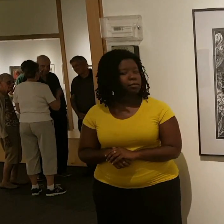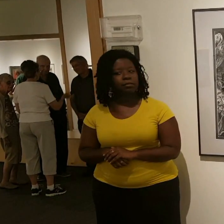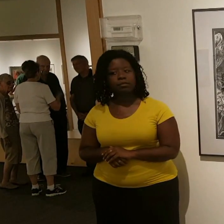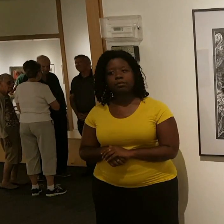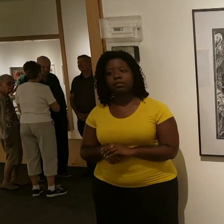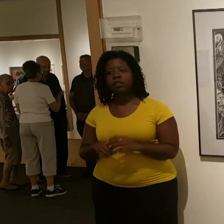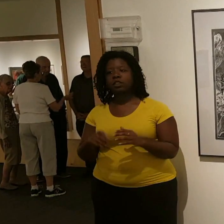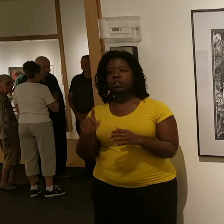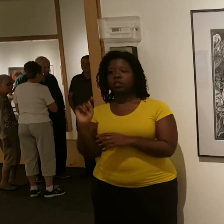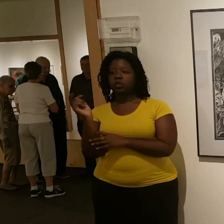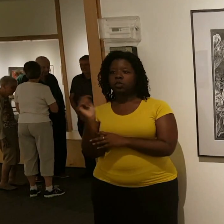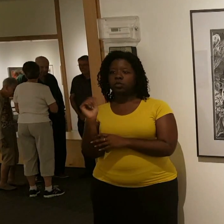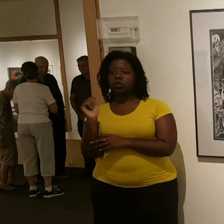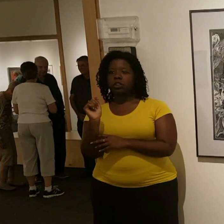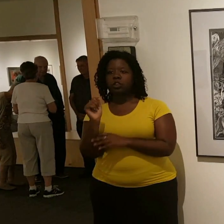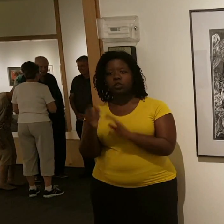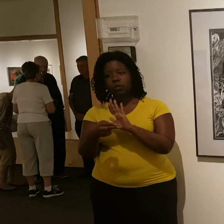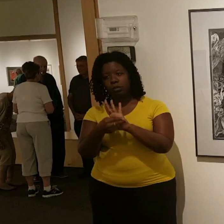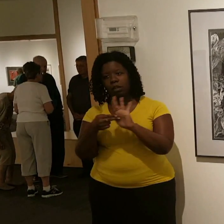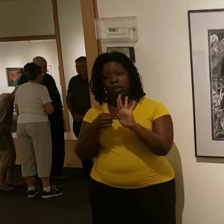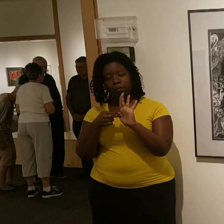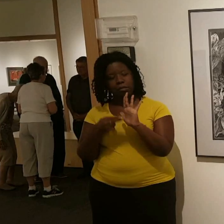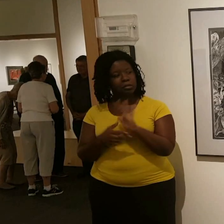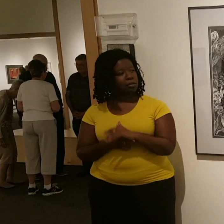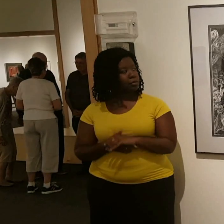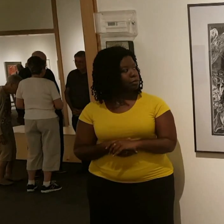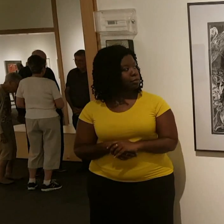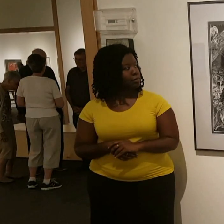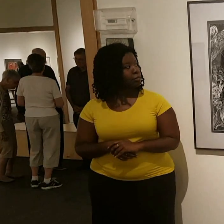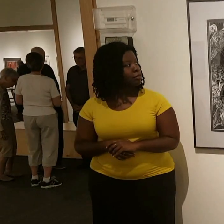labels for the public restrooms.